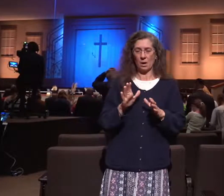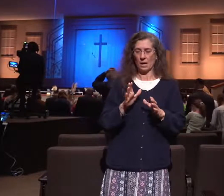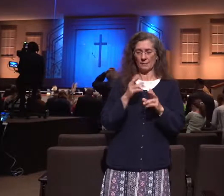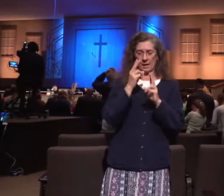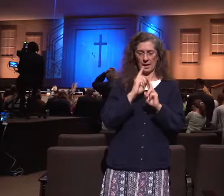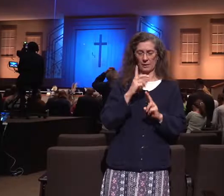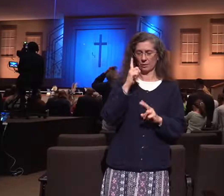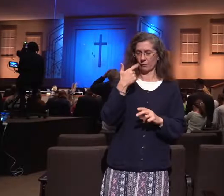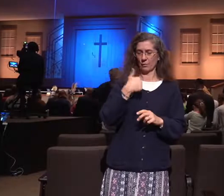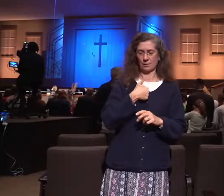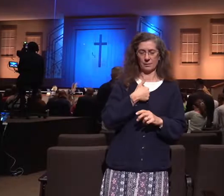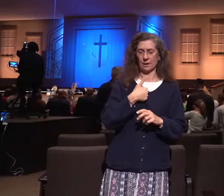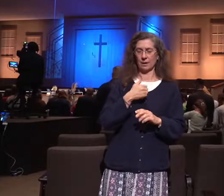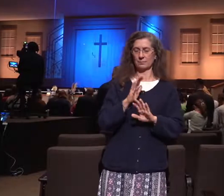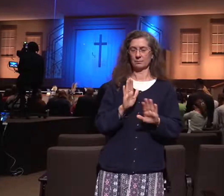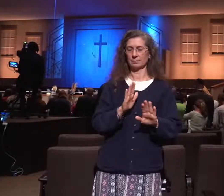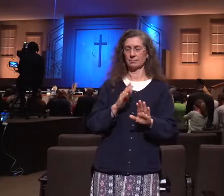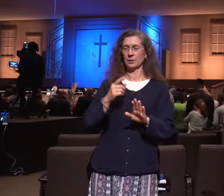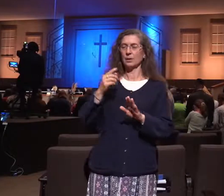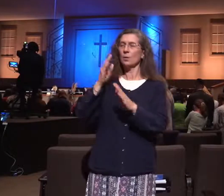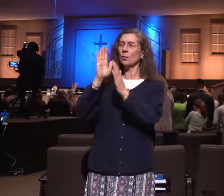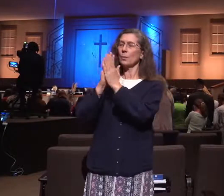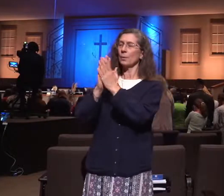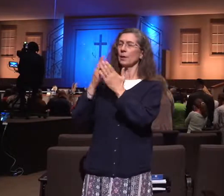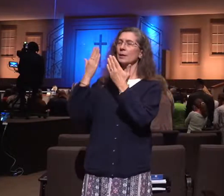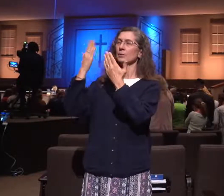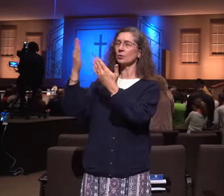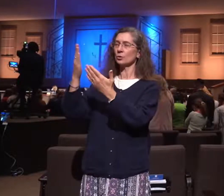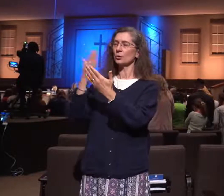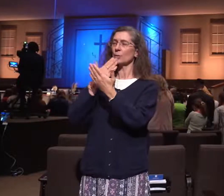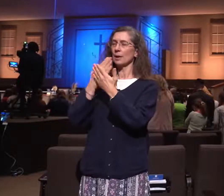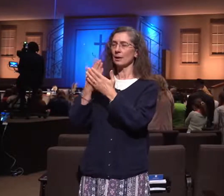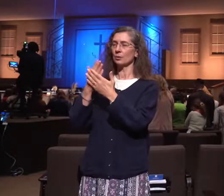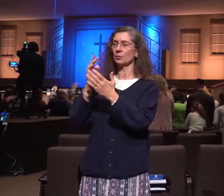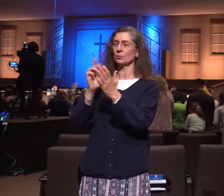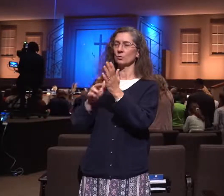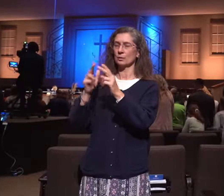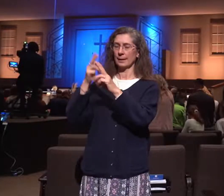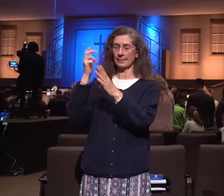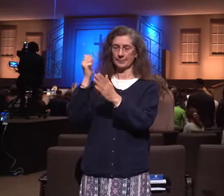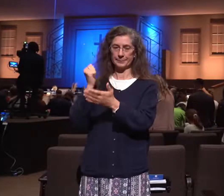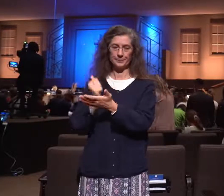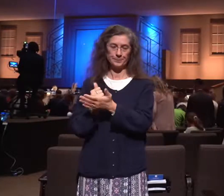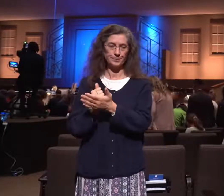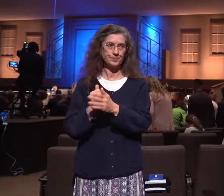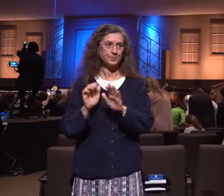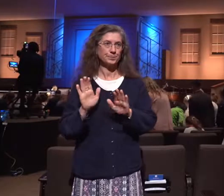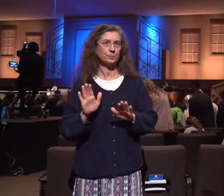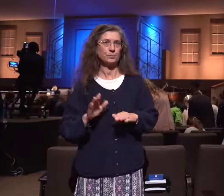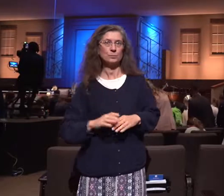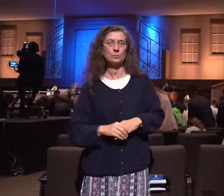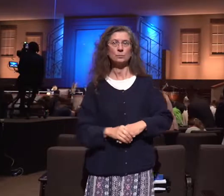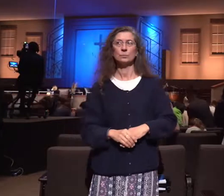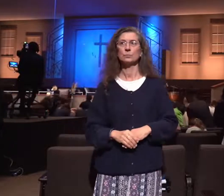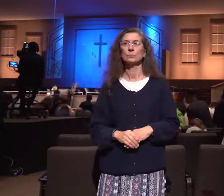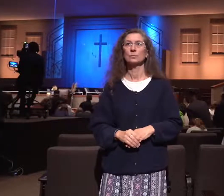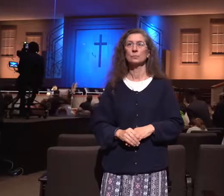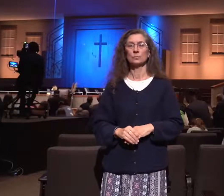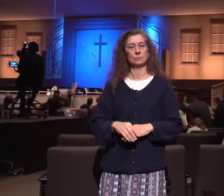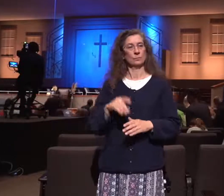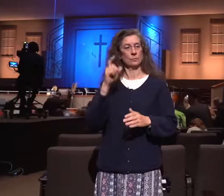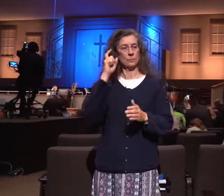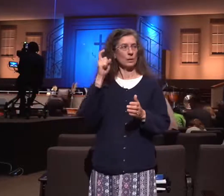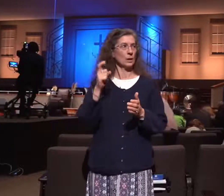deserve it. You do. And we'll praise you for all you do in Jesus' name. Amen. Notice the